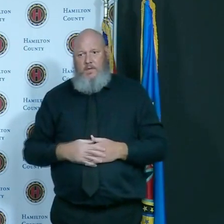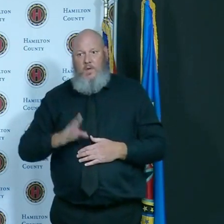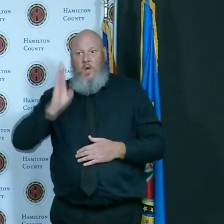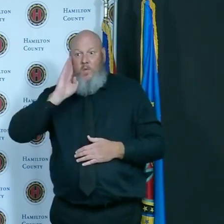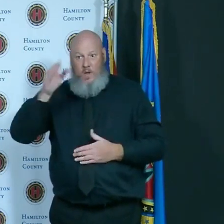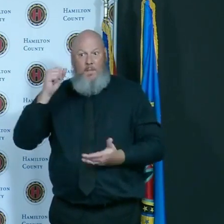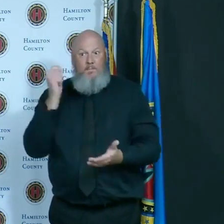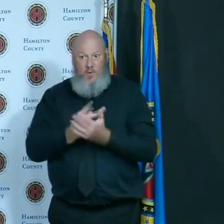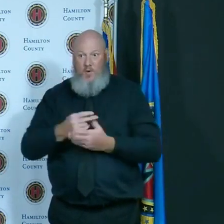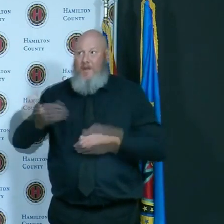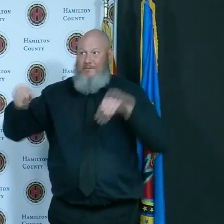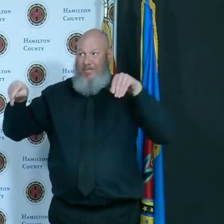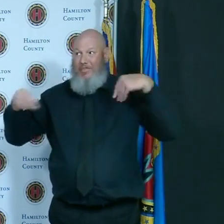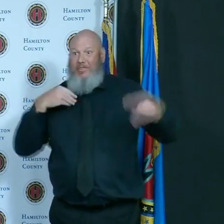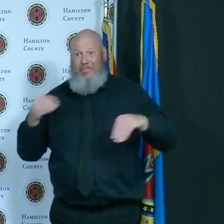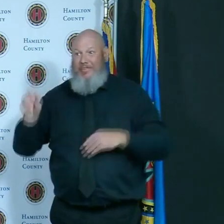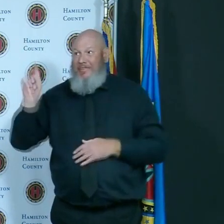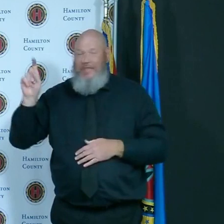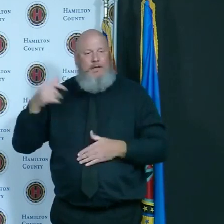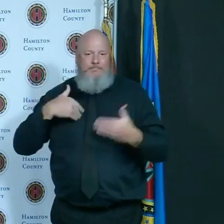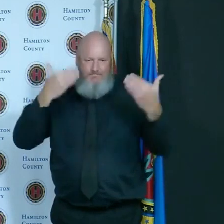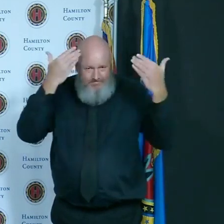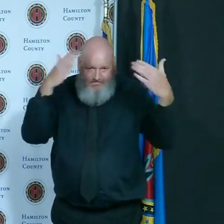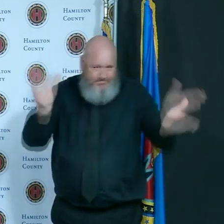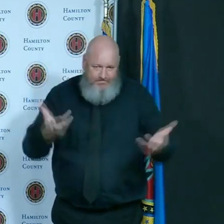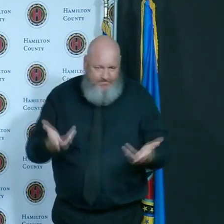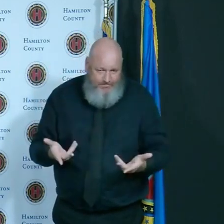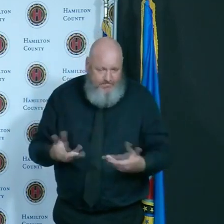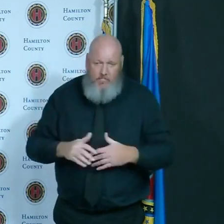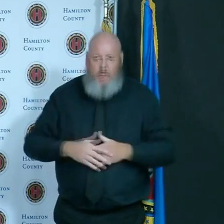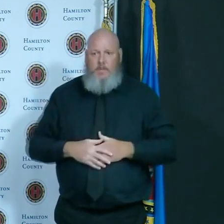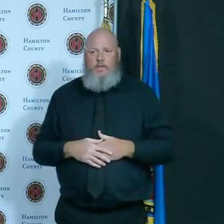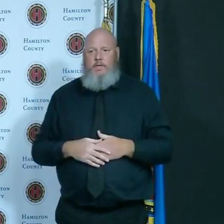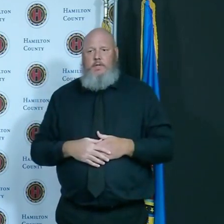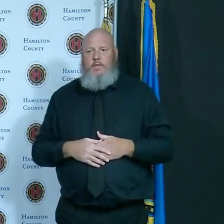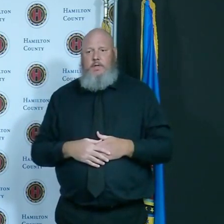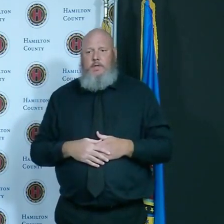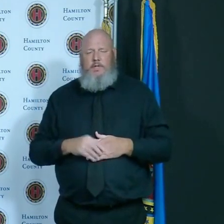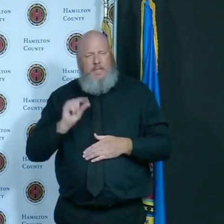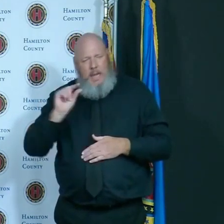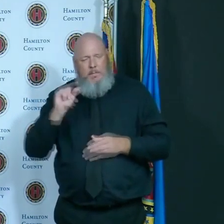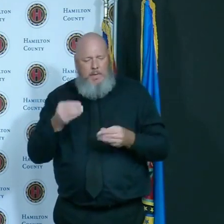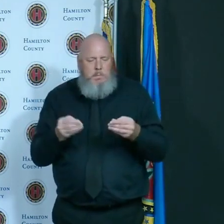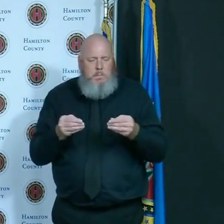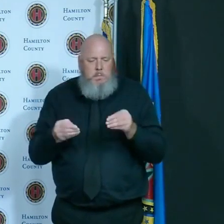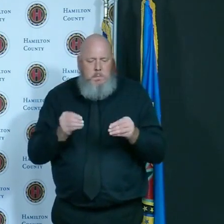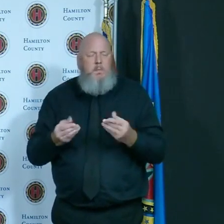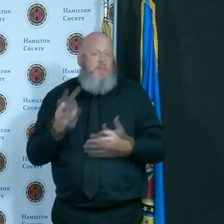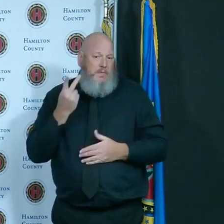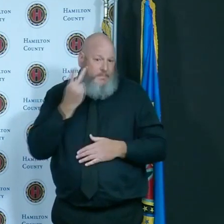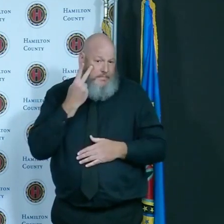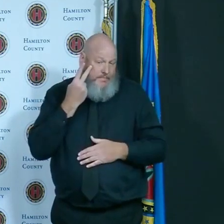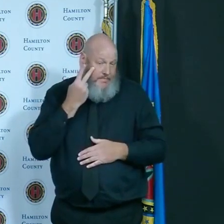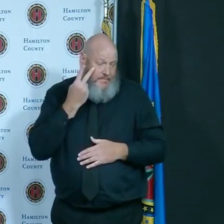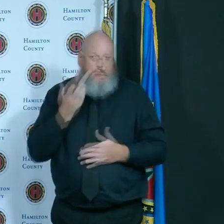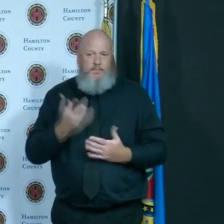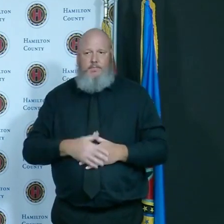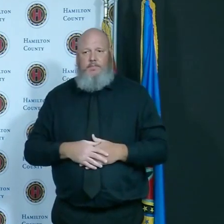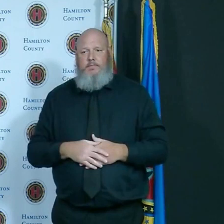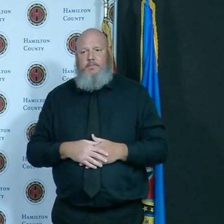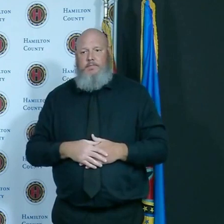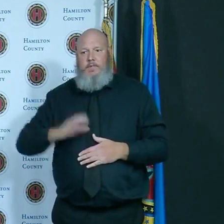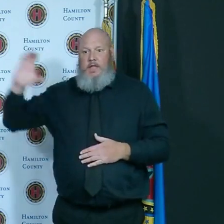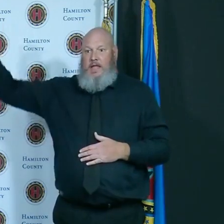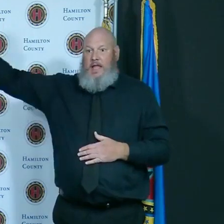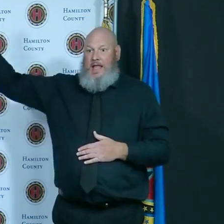so it puts us in a position where we've got significant resources, but they're relegated to the